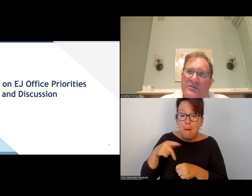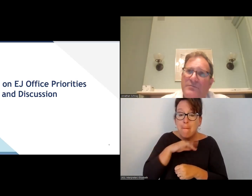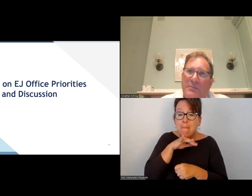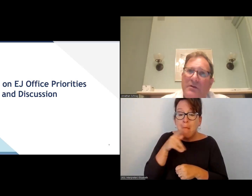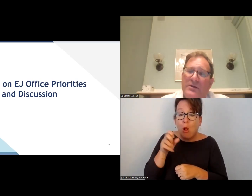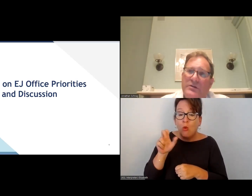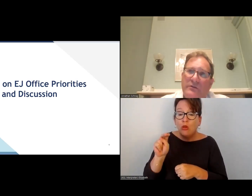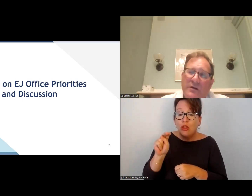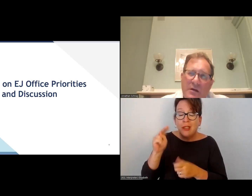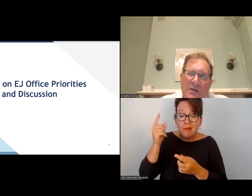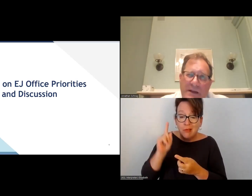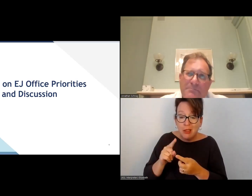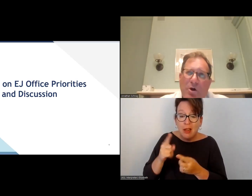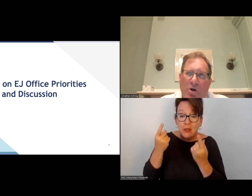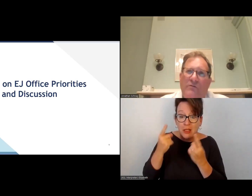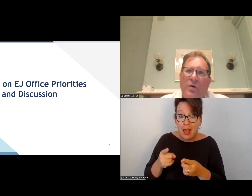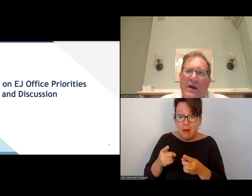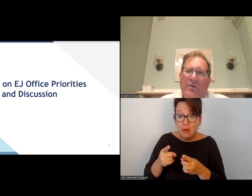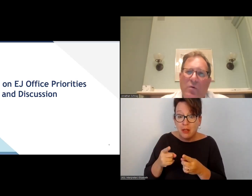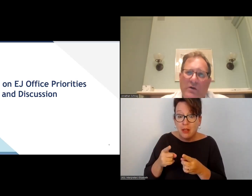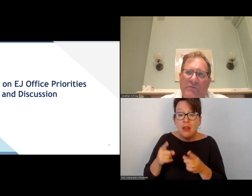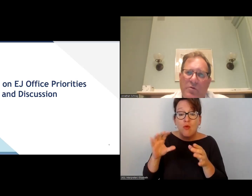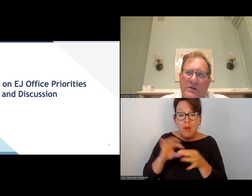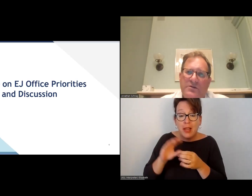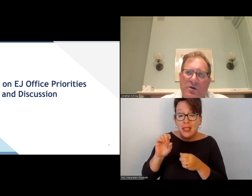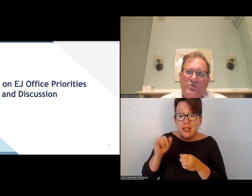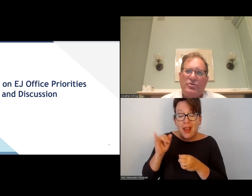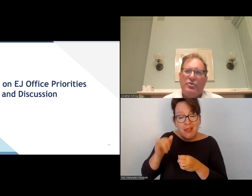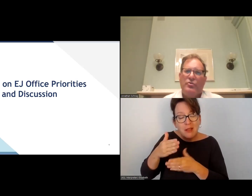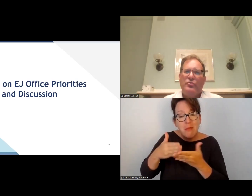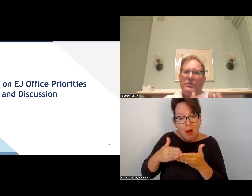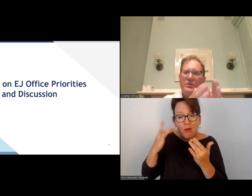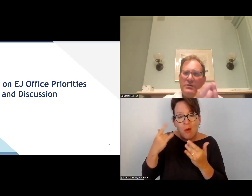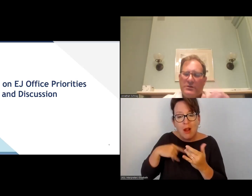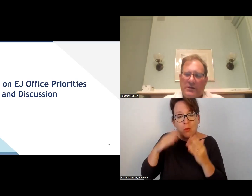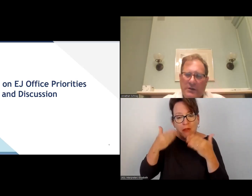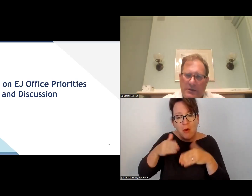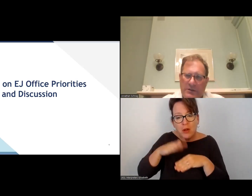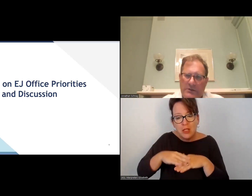environmental justice populations, that's part of why we want to focus on 2